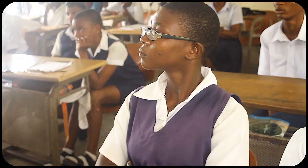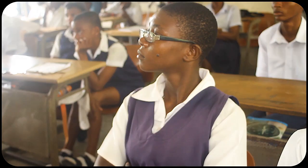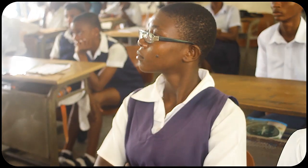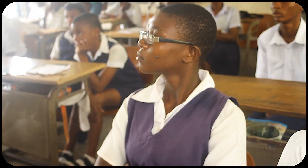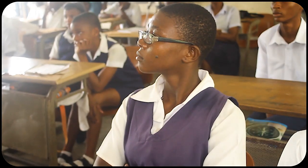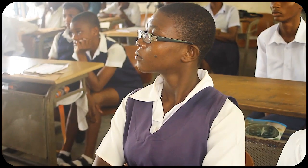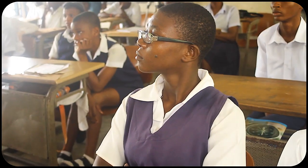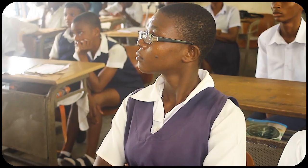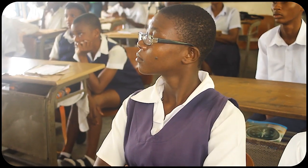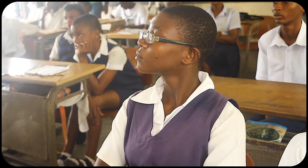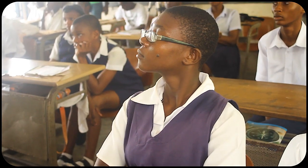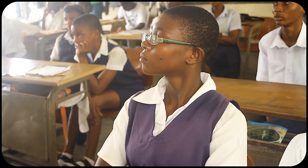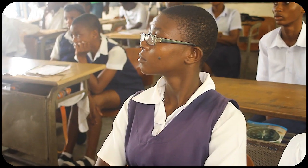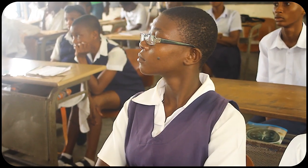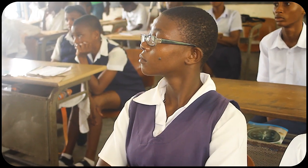right? To treat